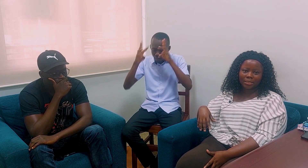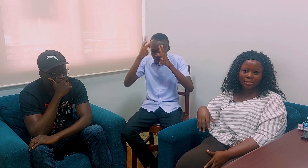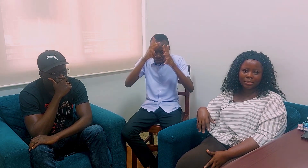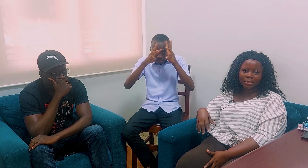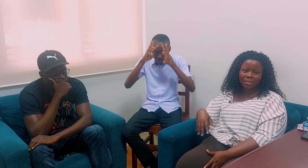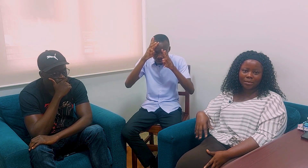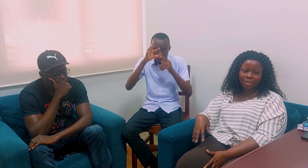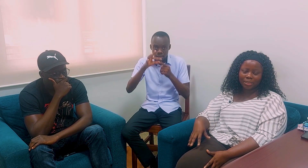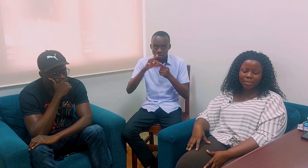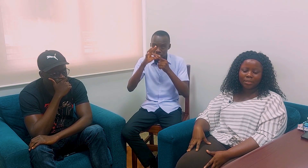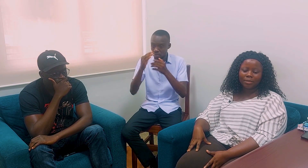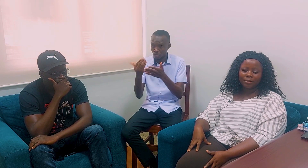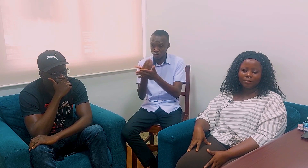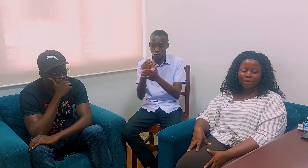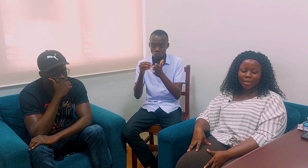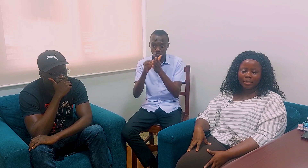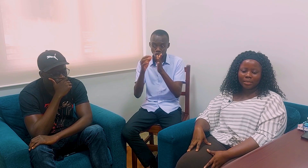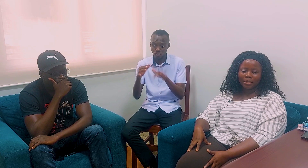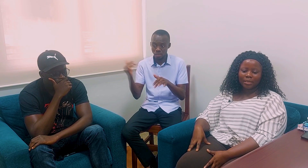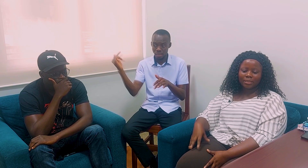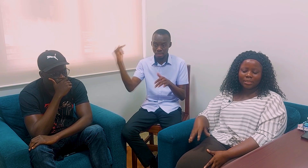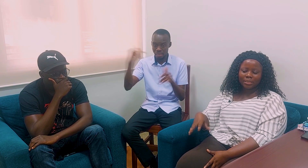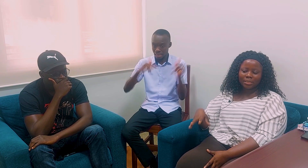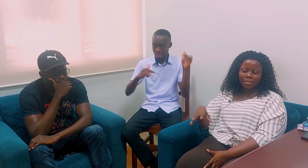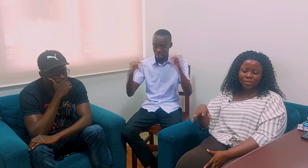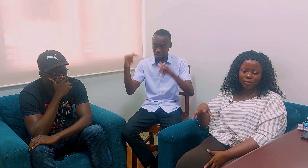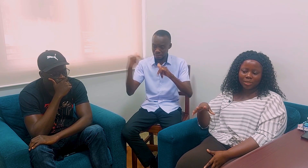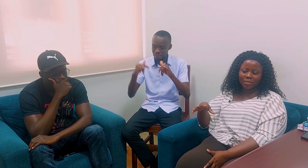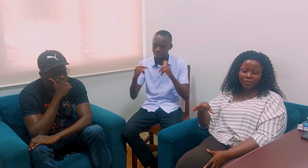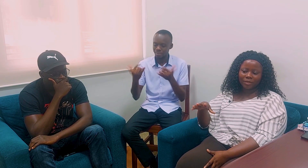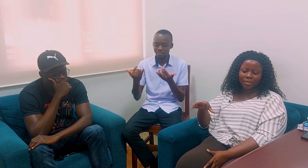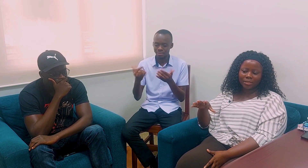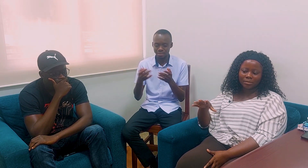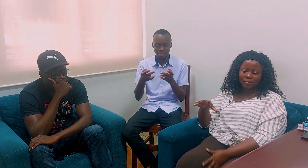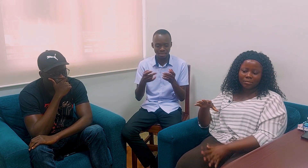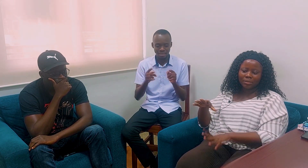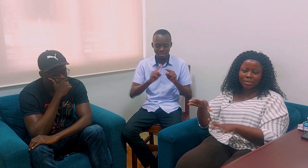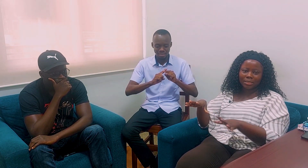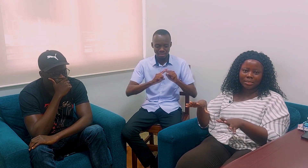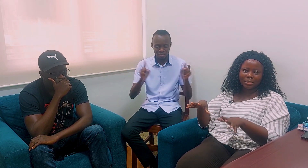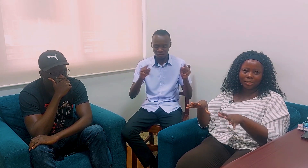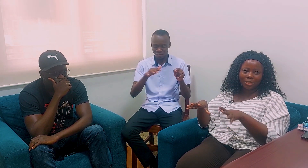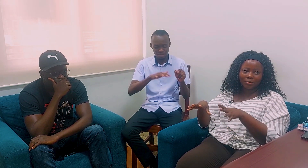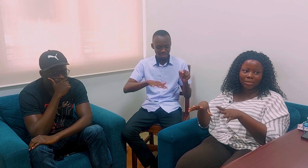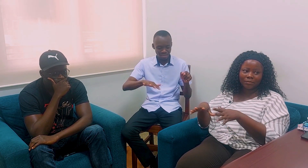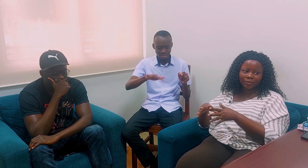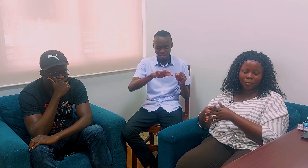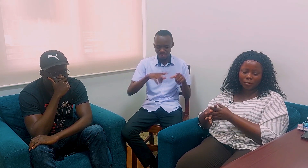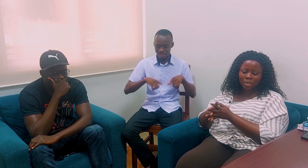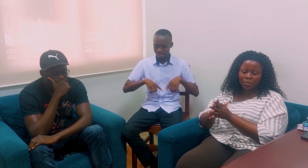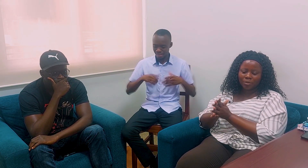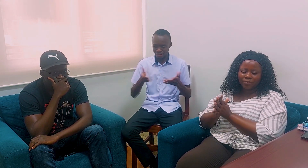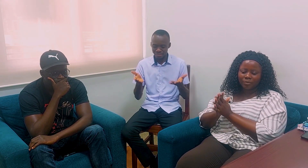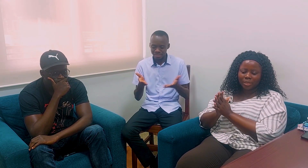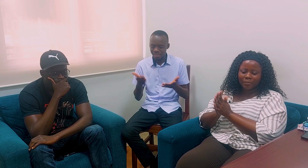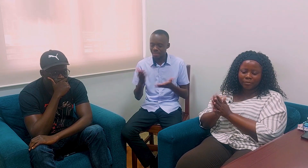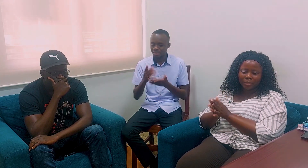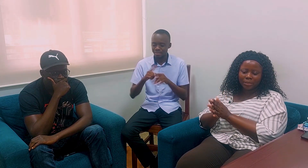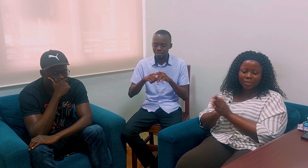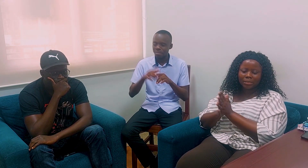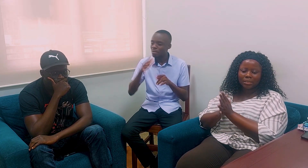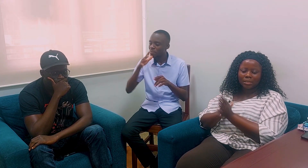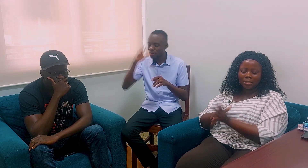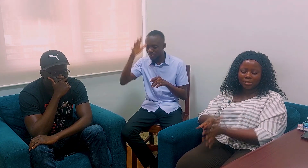freshers that just come in, right? Settling into a different setting, it becomes difficult away from